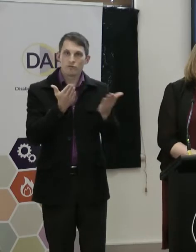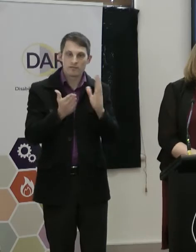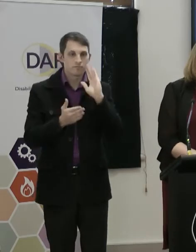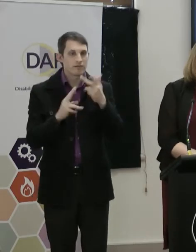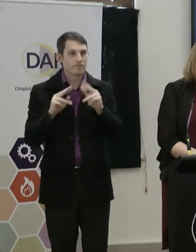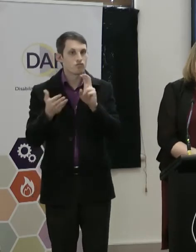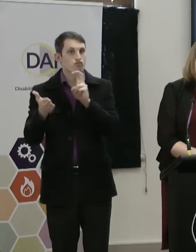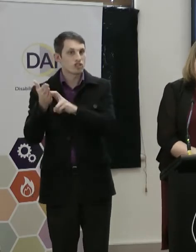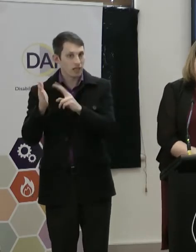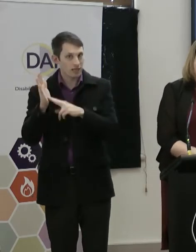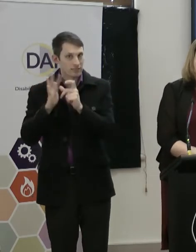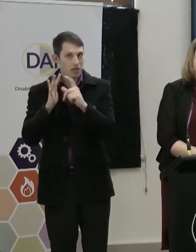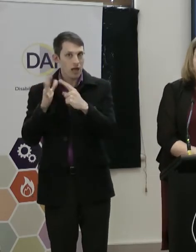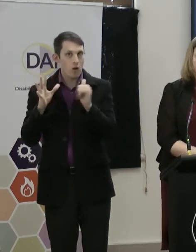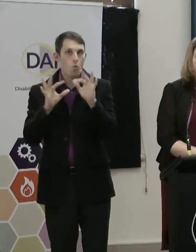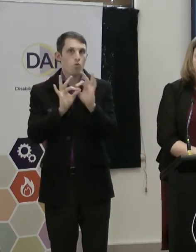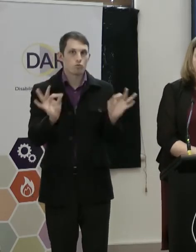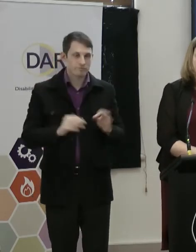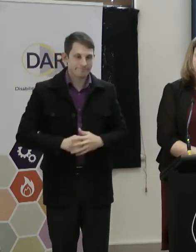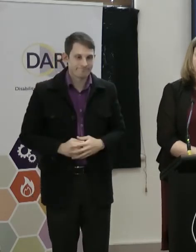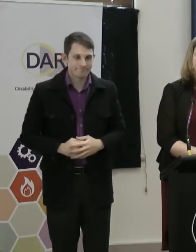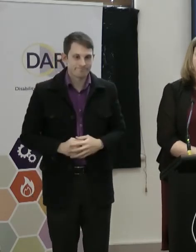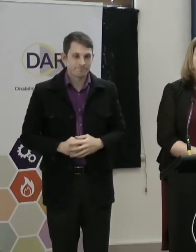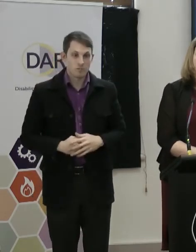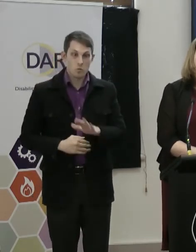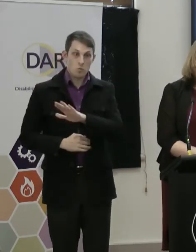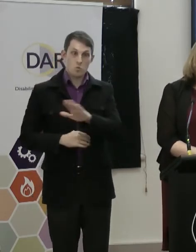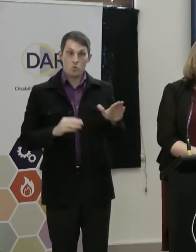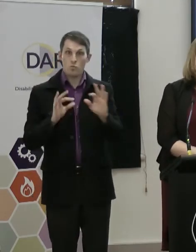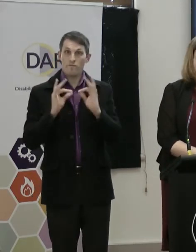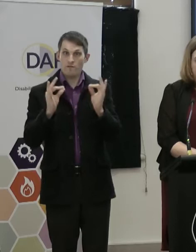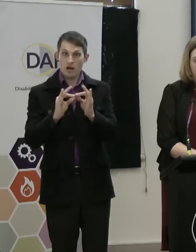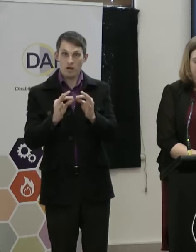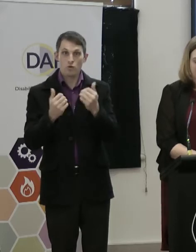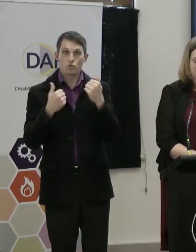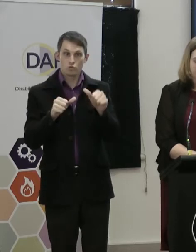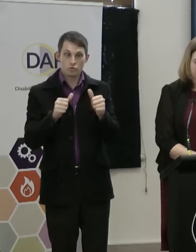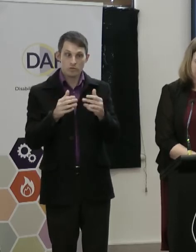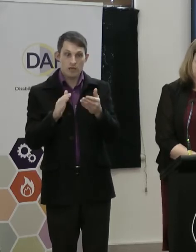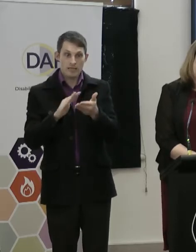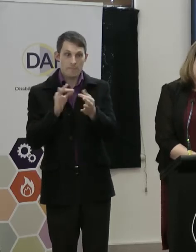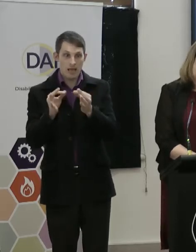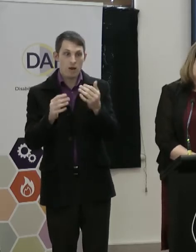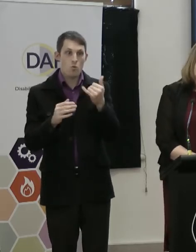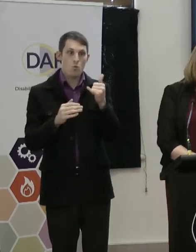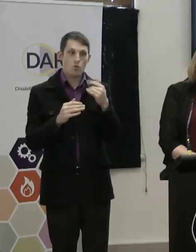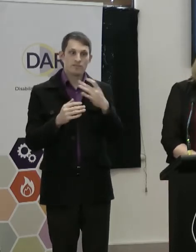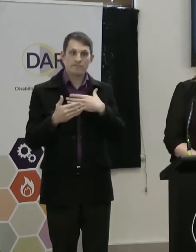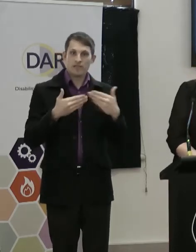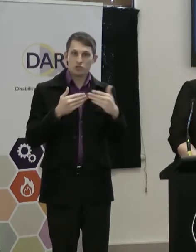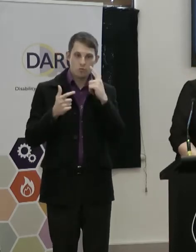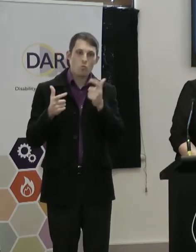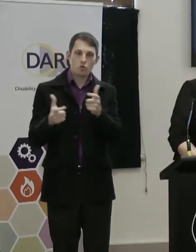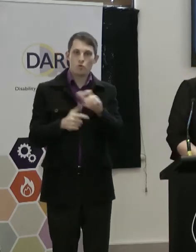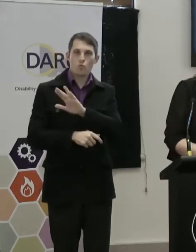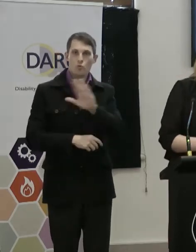not, and those providers that are used by both plan and or self-managed participants.